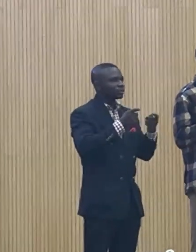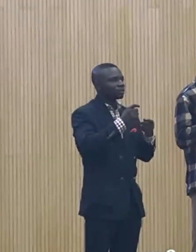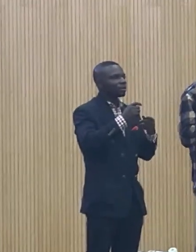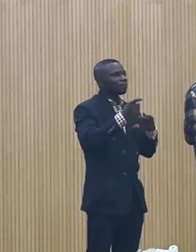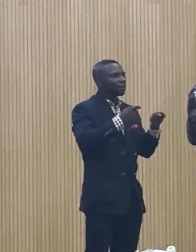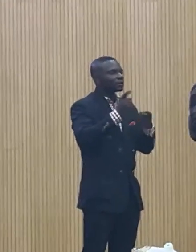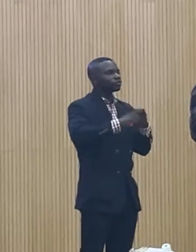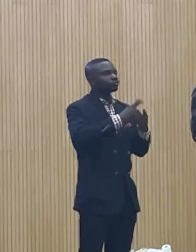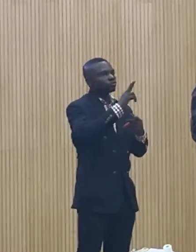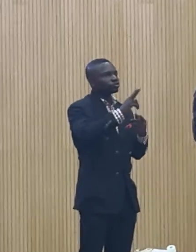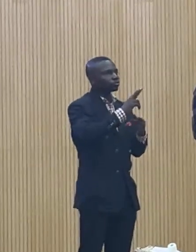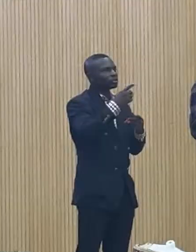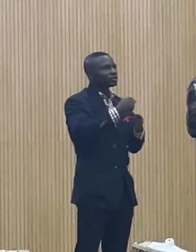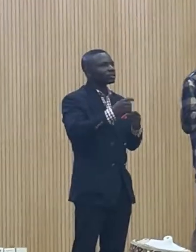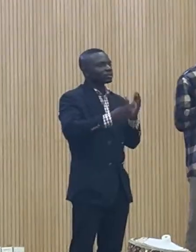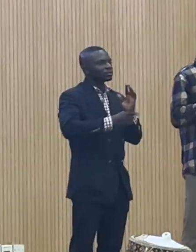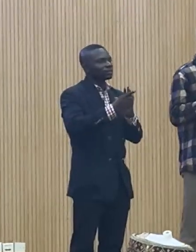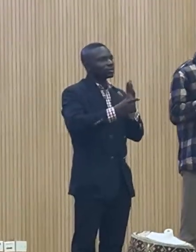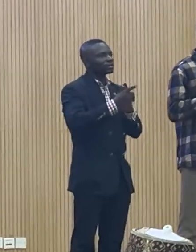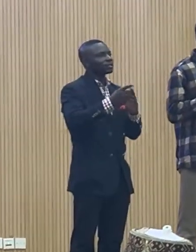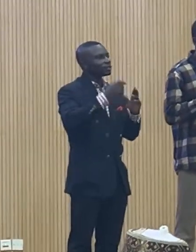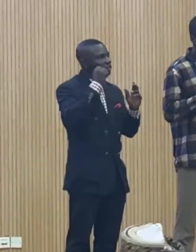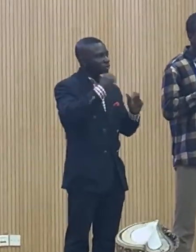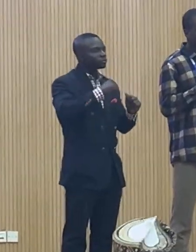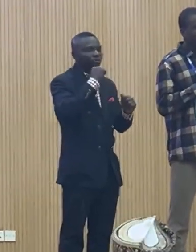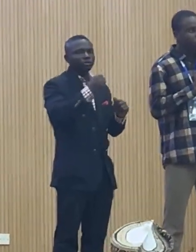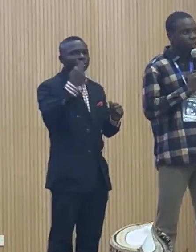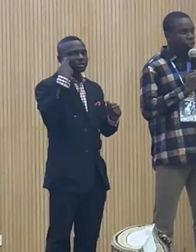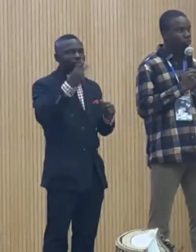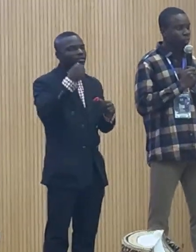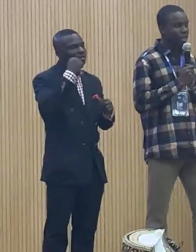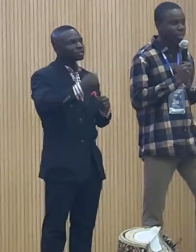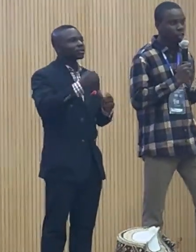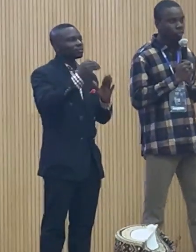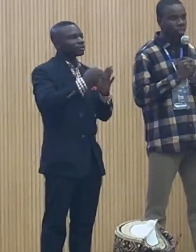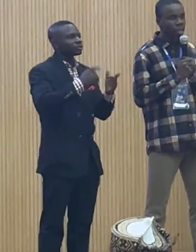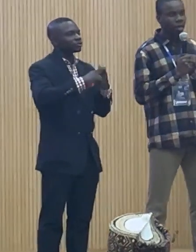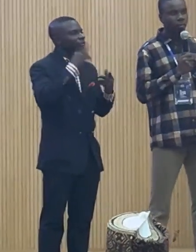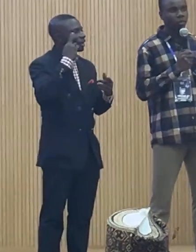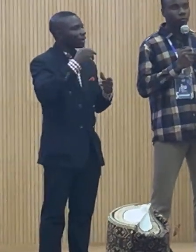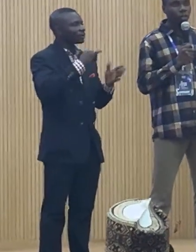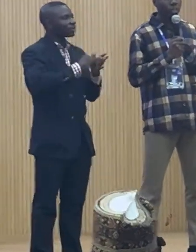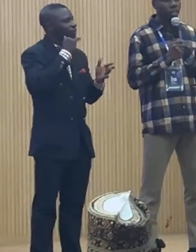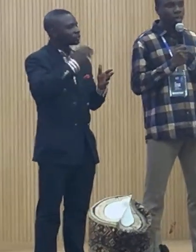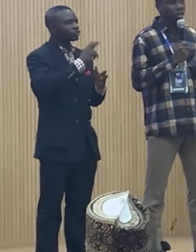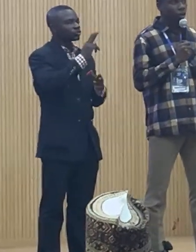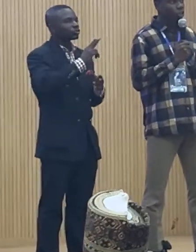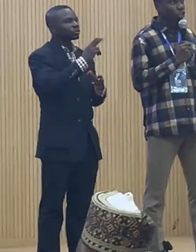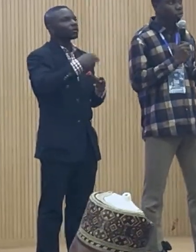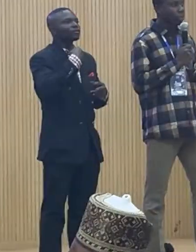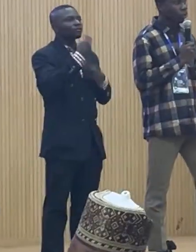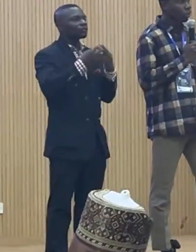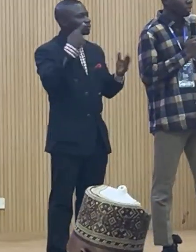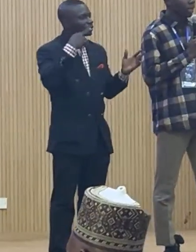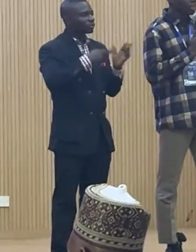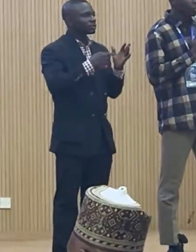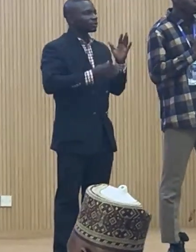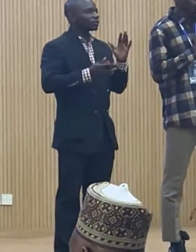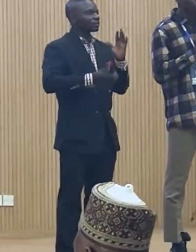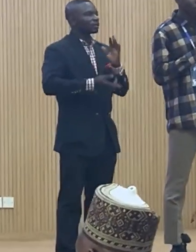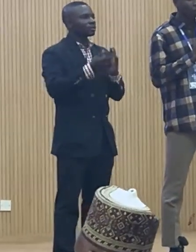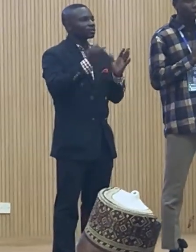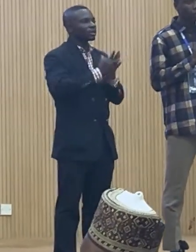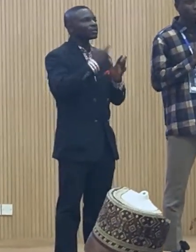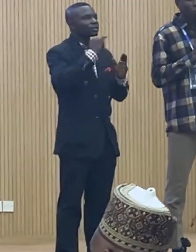navigate using the device despite that she could not see. Now, she mentioned to me that she uses the voice recognition technology